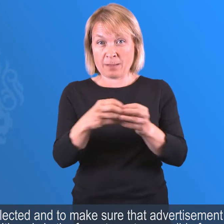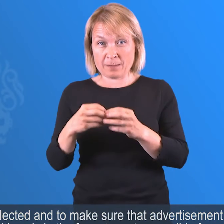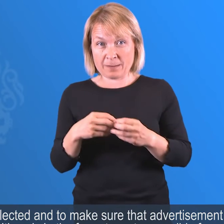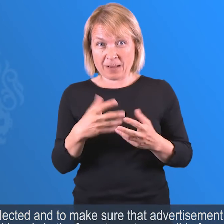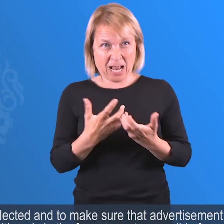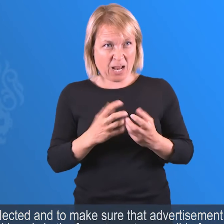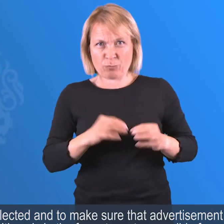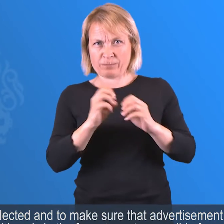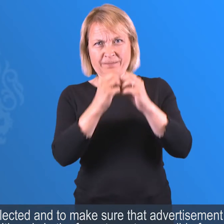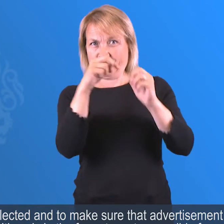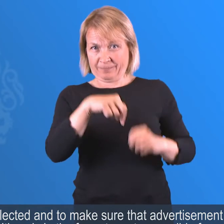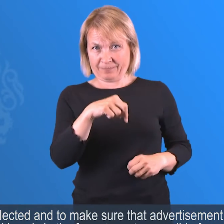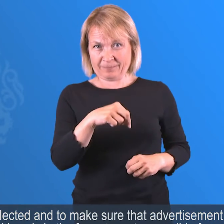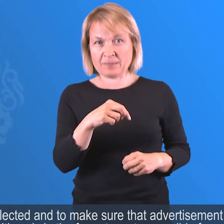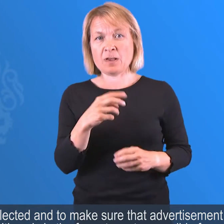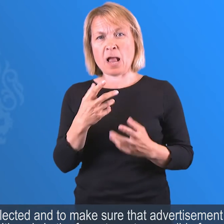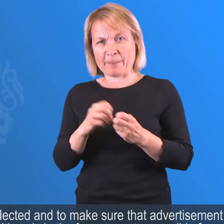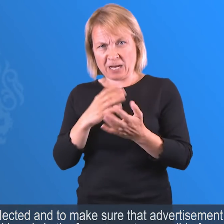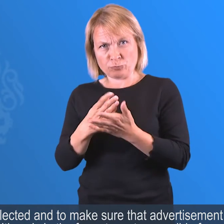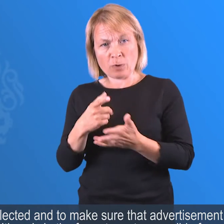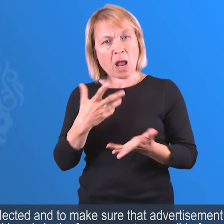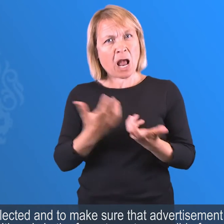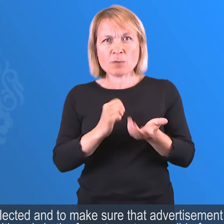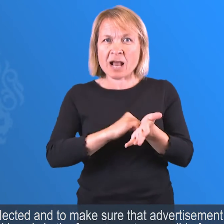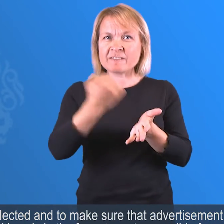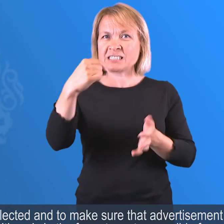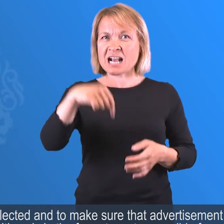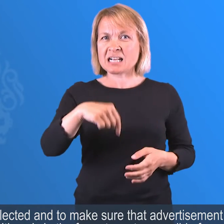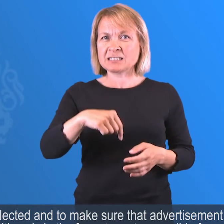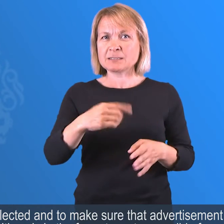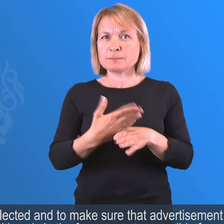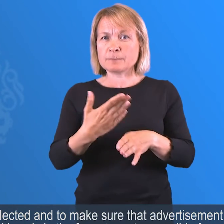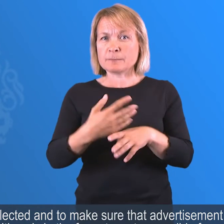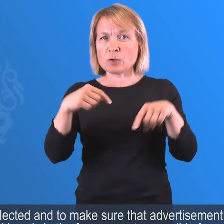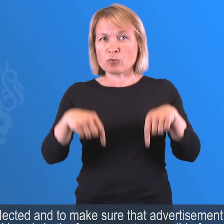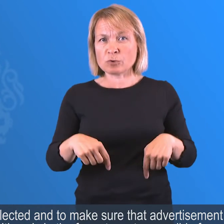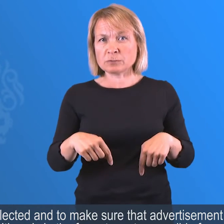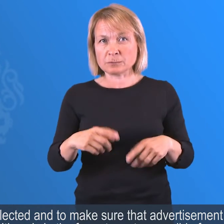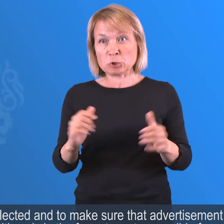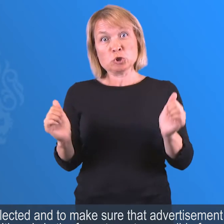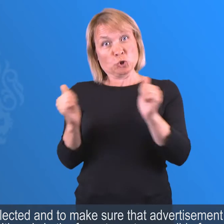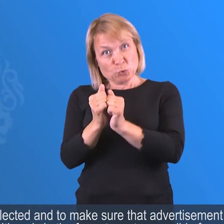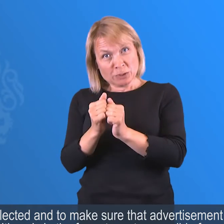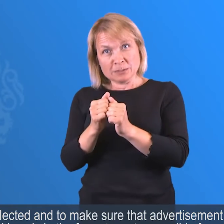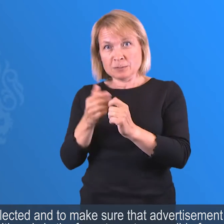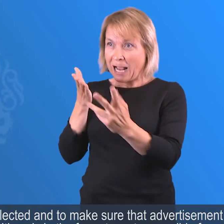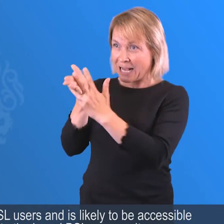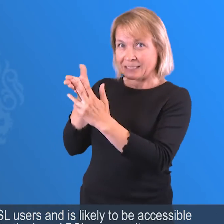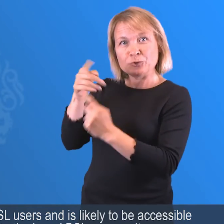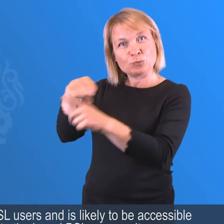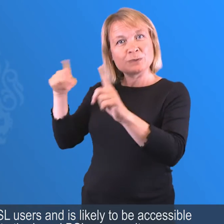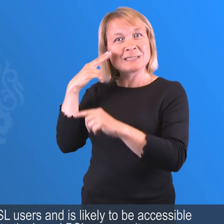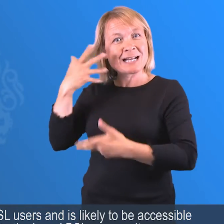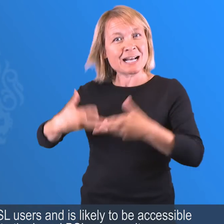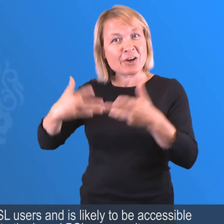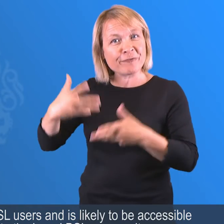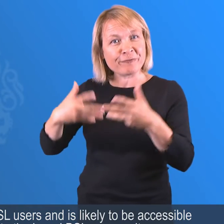roles have been selected and to make sure that advertisement of these positions is in the format most accessible for deaf BSL